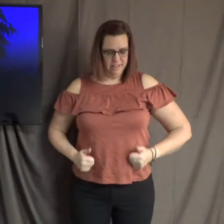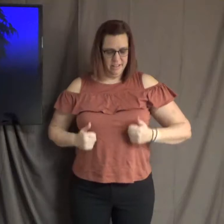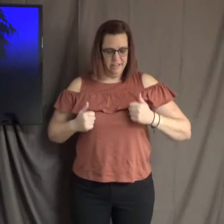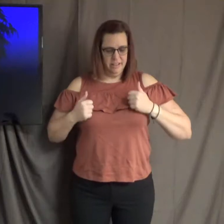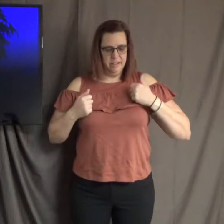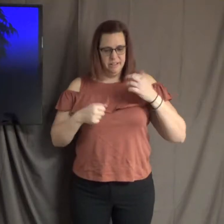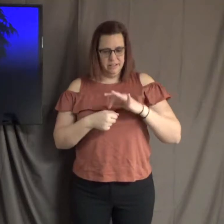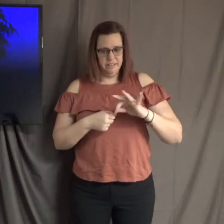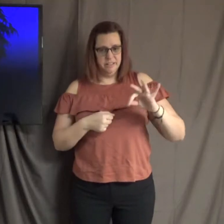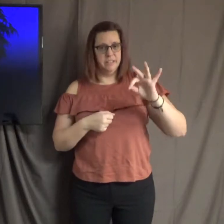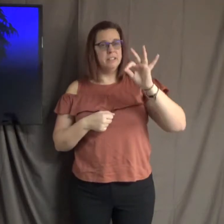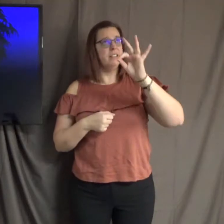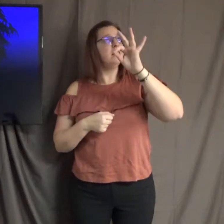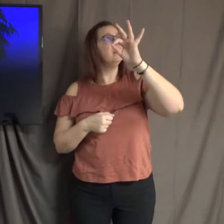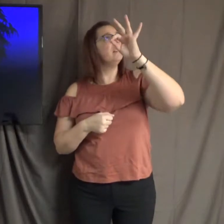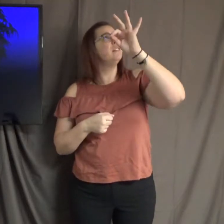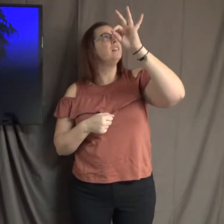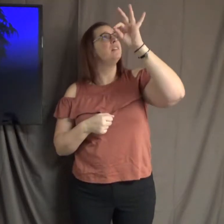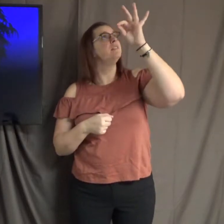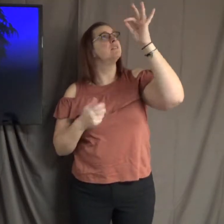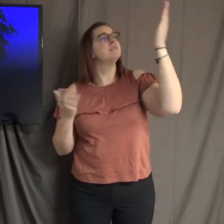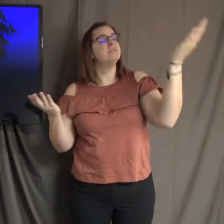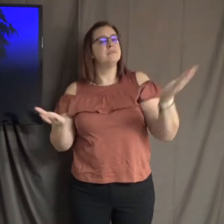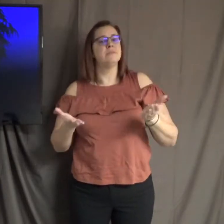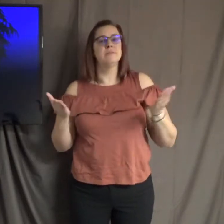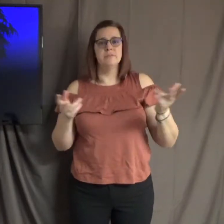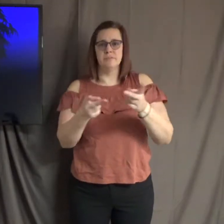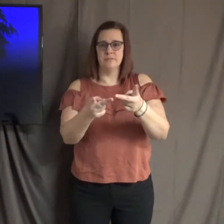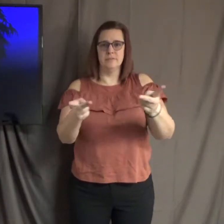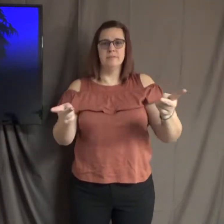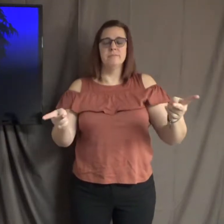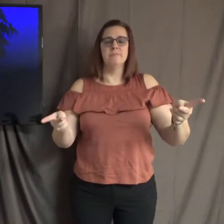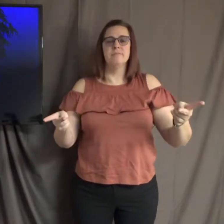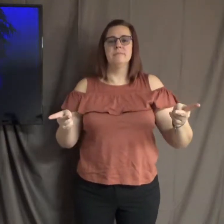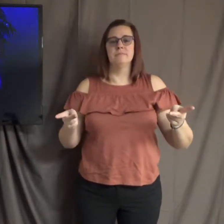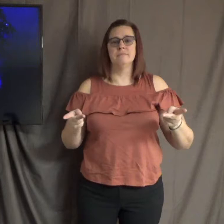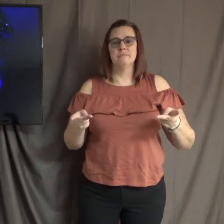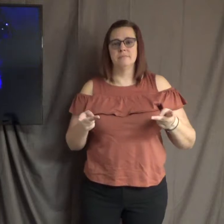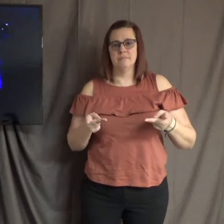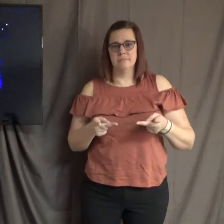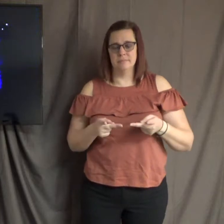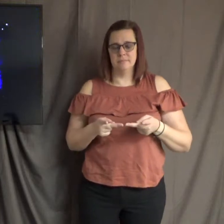Surely the presence of God is in this